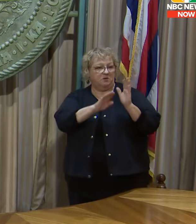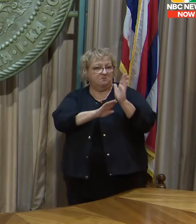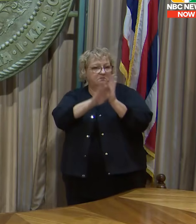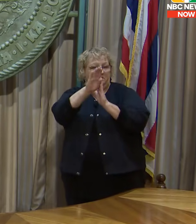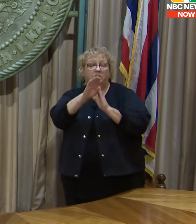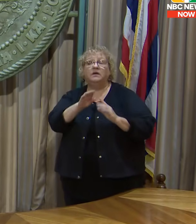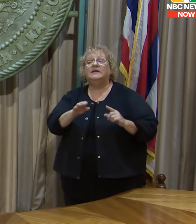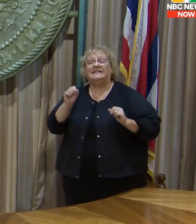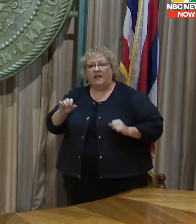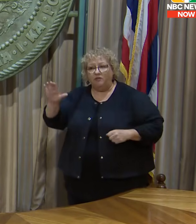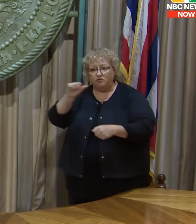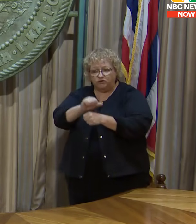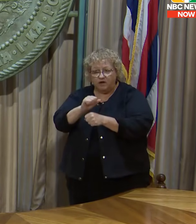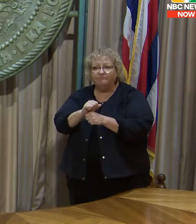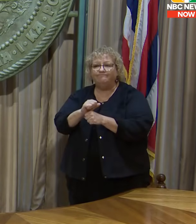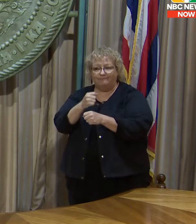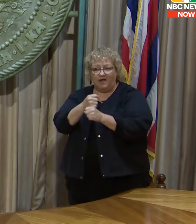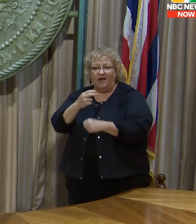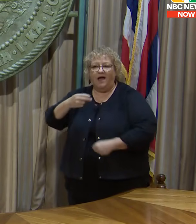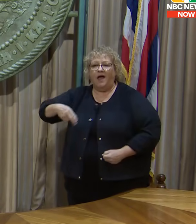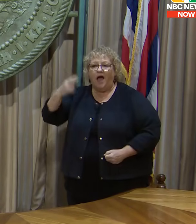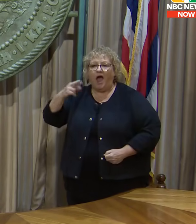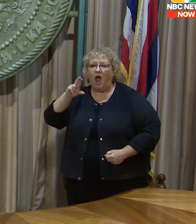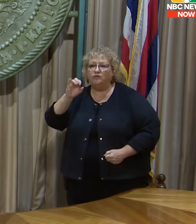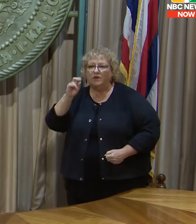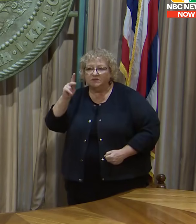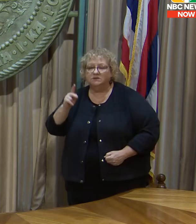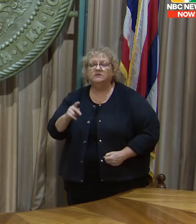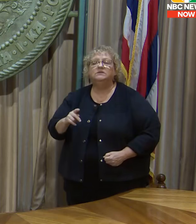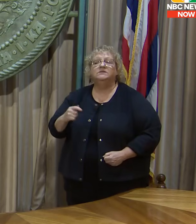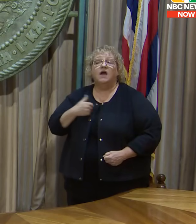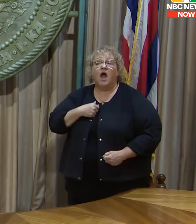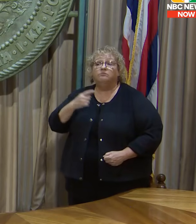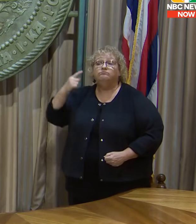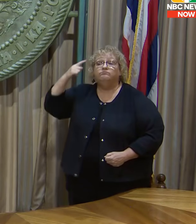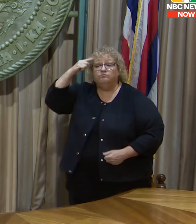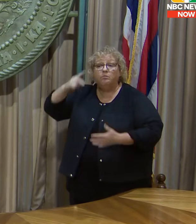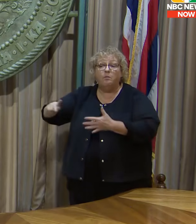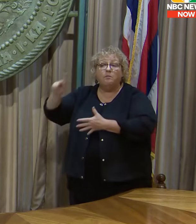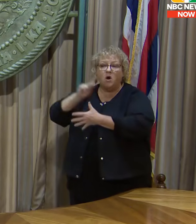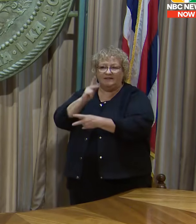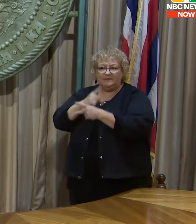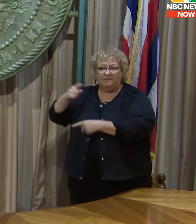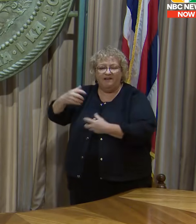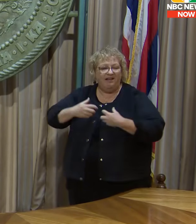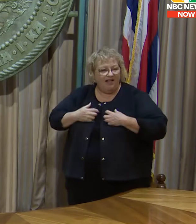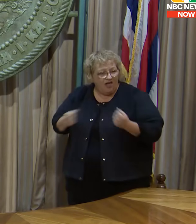high risk, and certainly we're doing everything we can to keep them healthy and on the job.